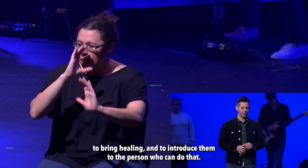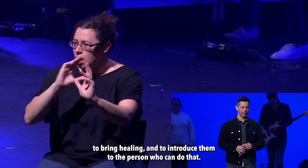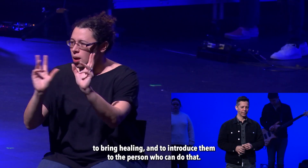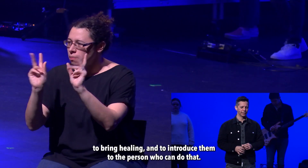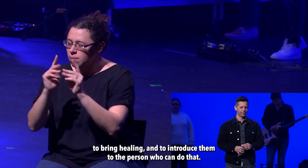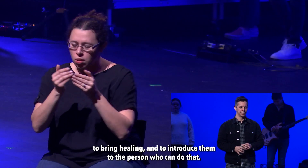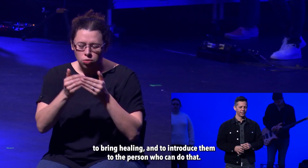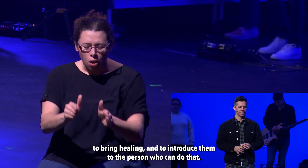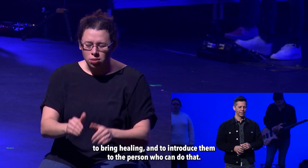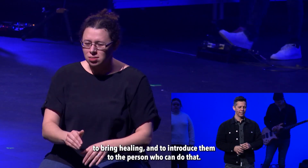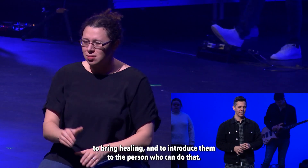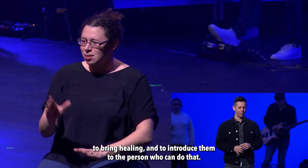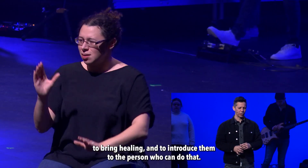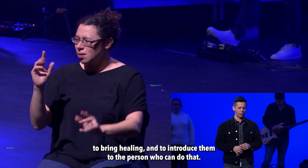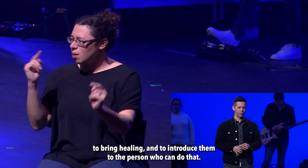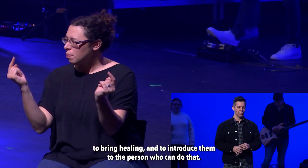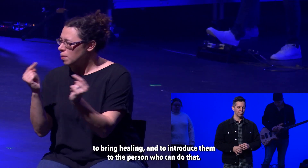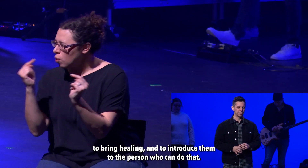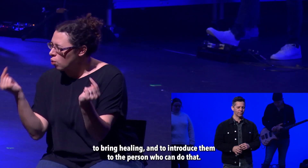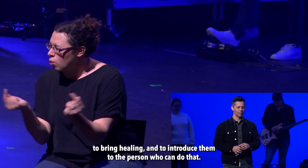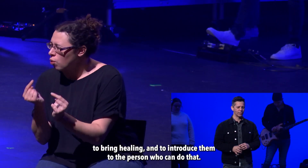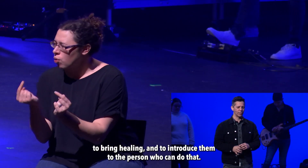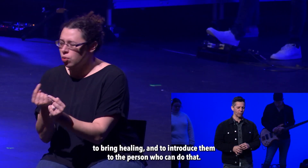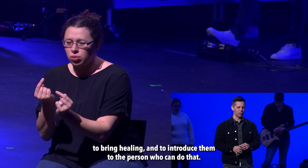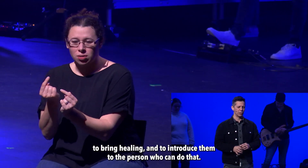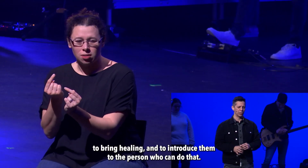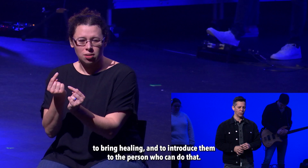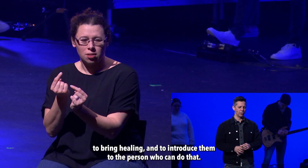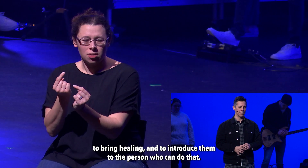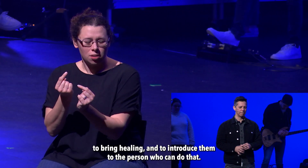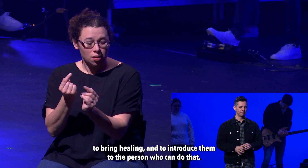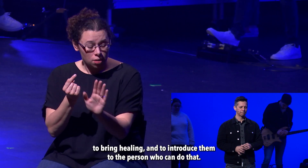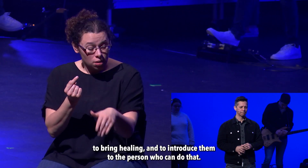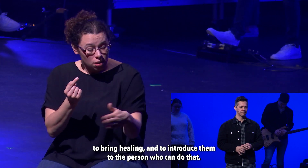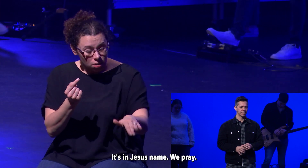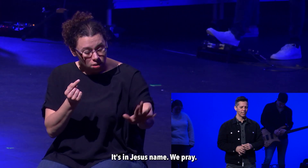bring healing, and to introduce them to the person who